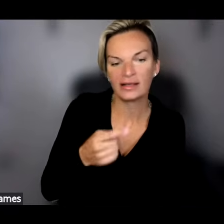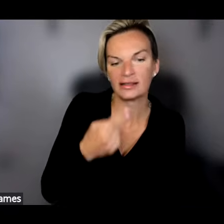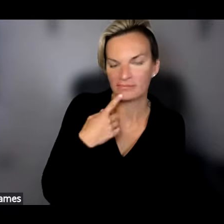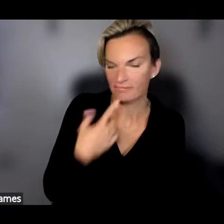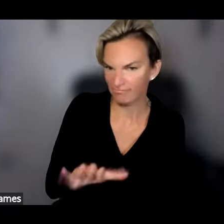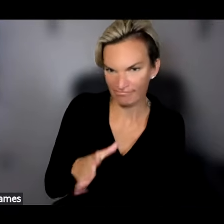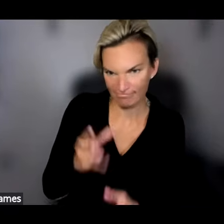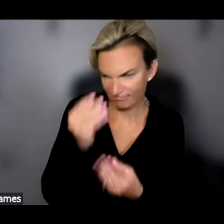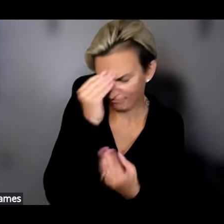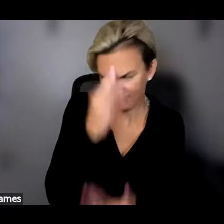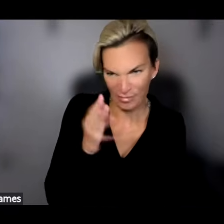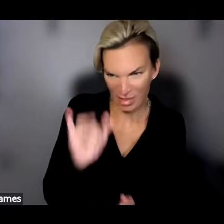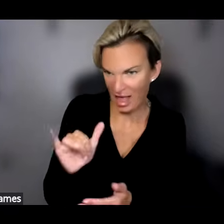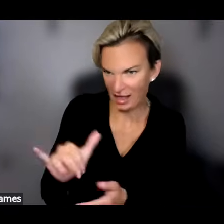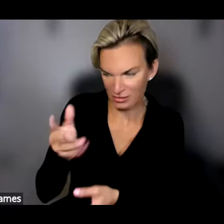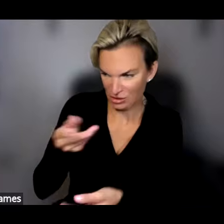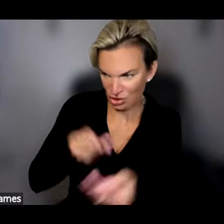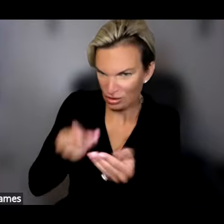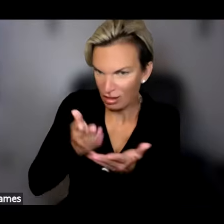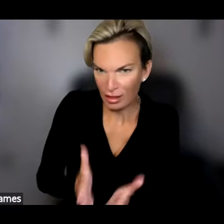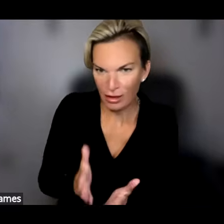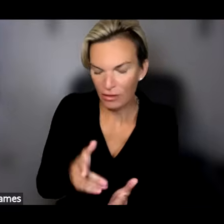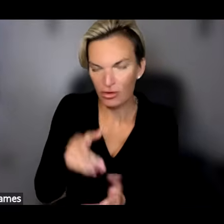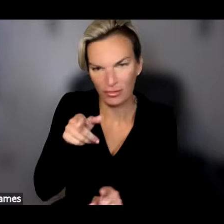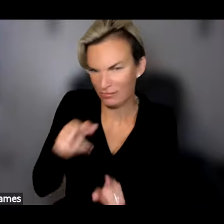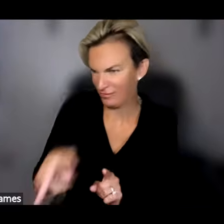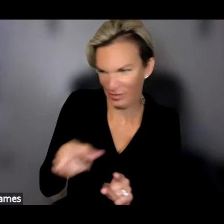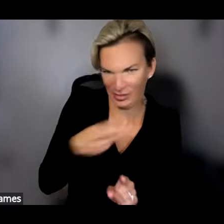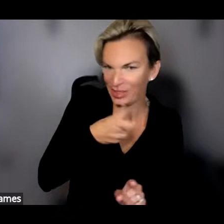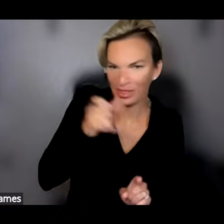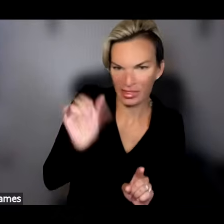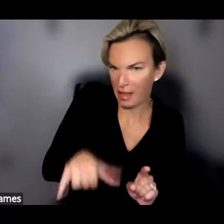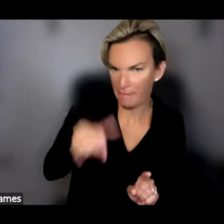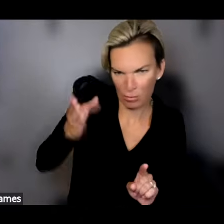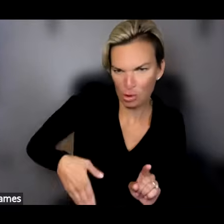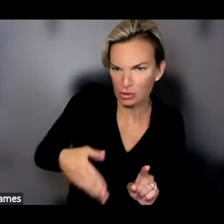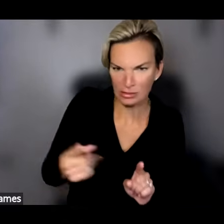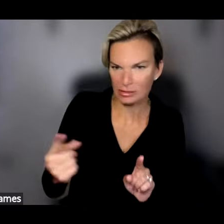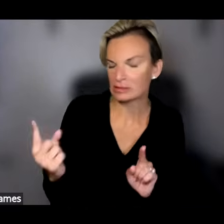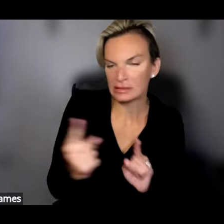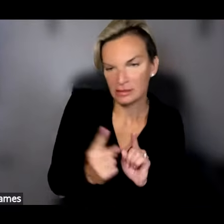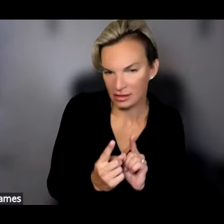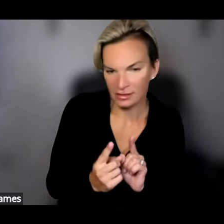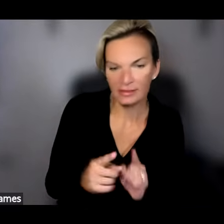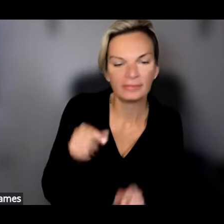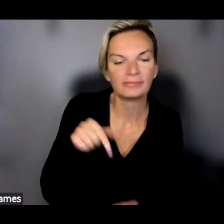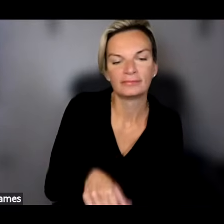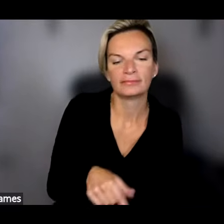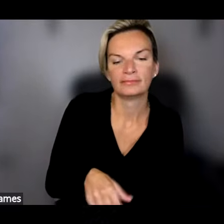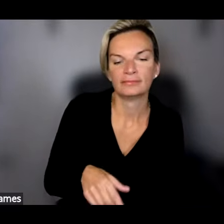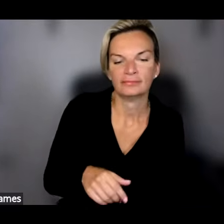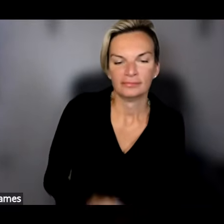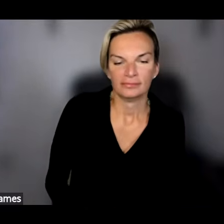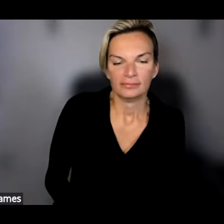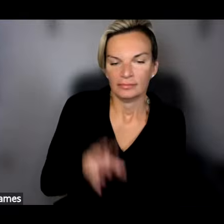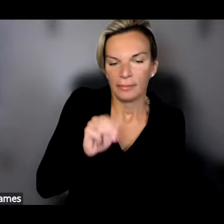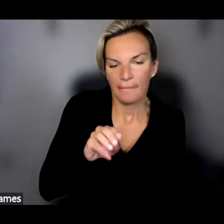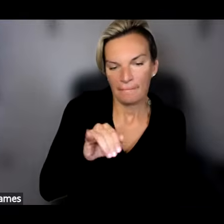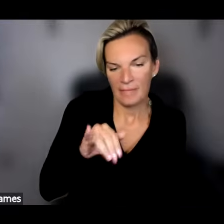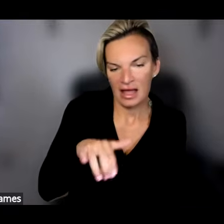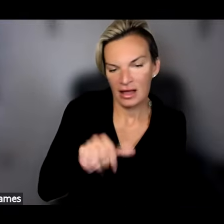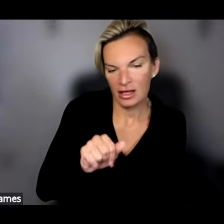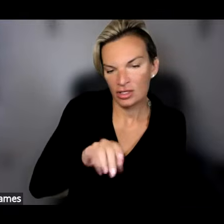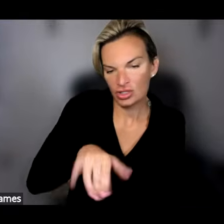affidavit, says Cambensi did not collect my signature. Miaja Fox signed petition number